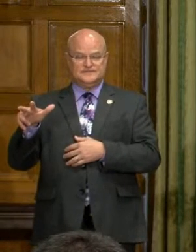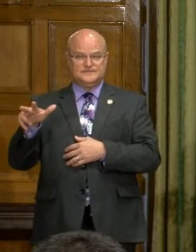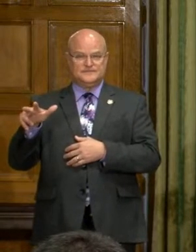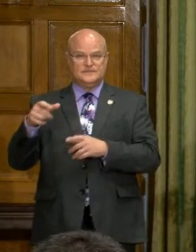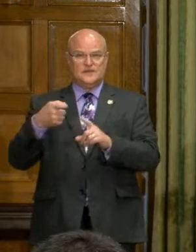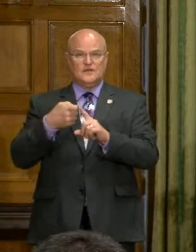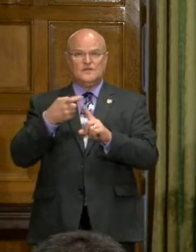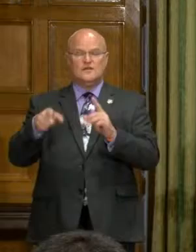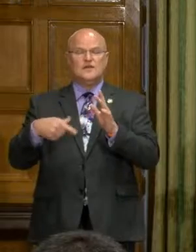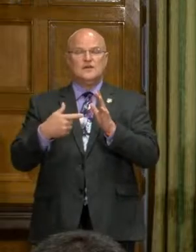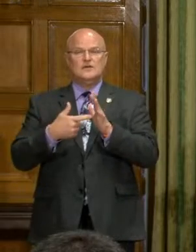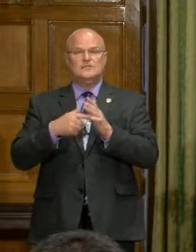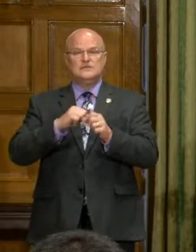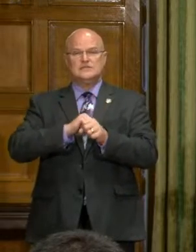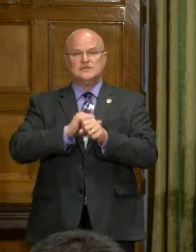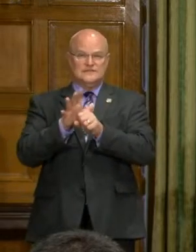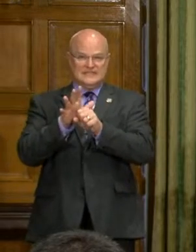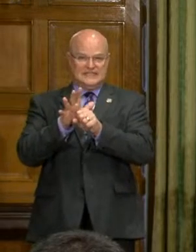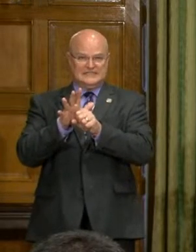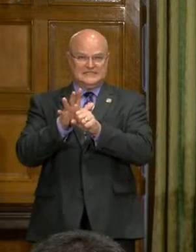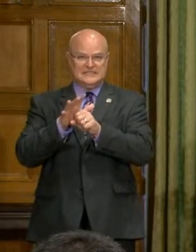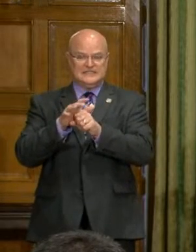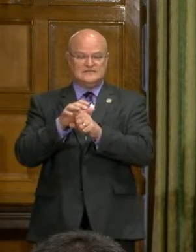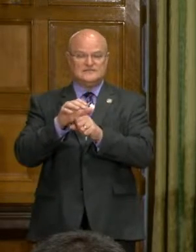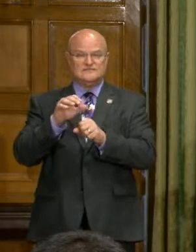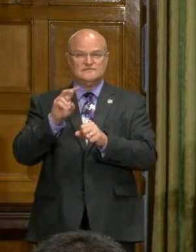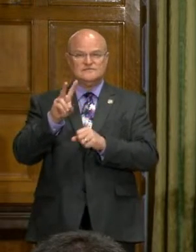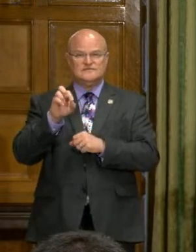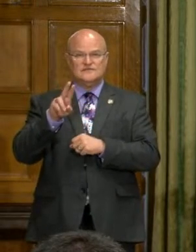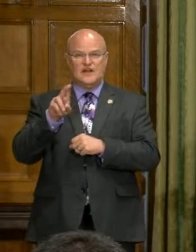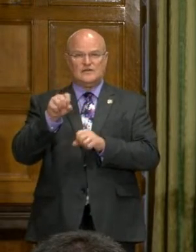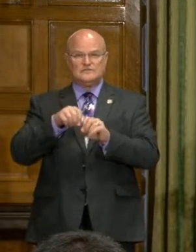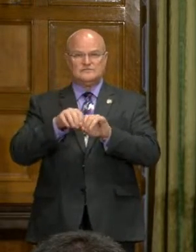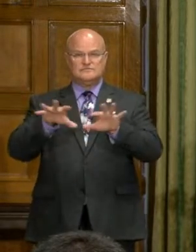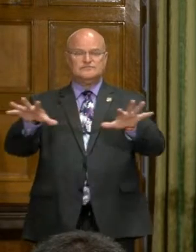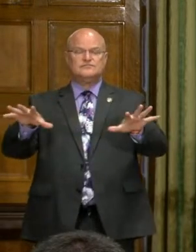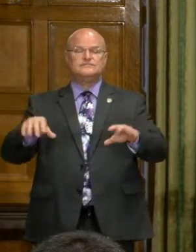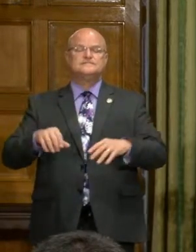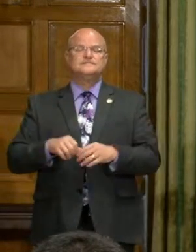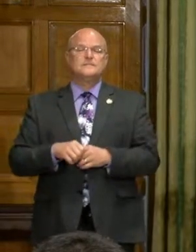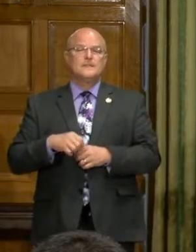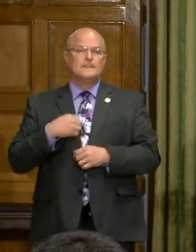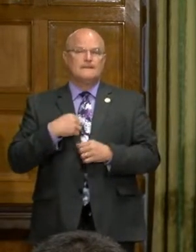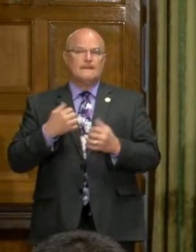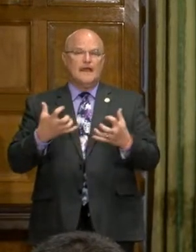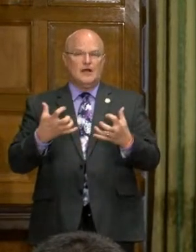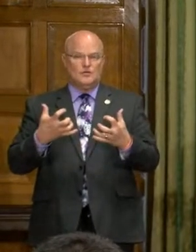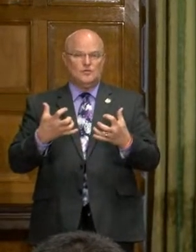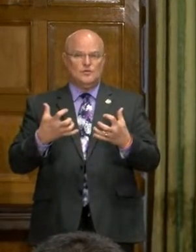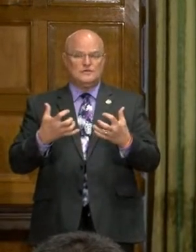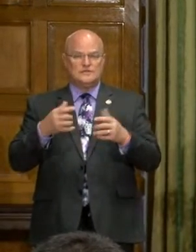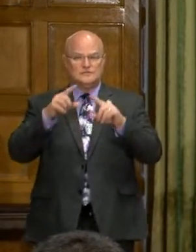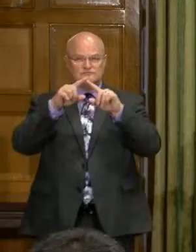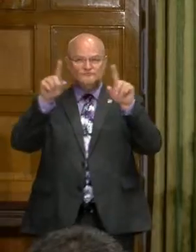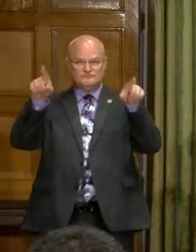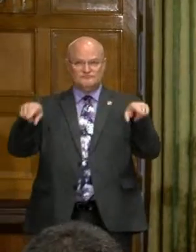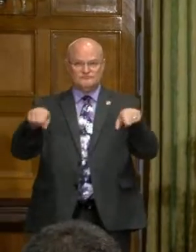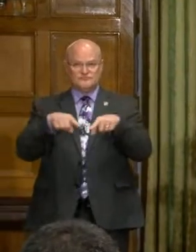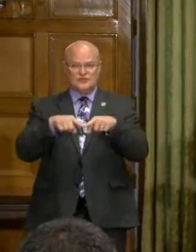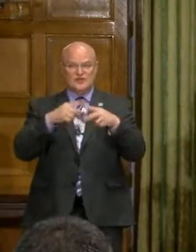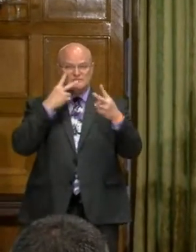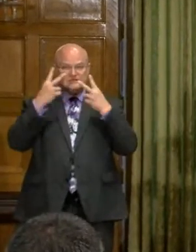result of this COVID-19 virus. I did want to just take it to the graphs just so we'll